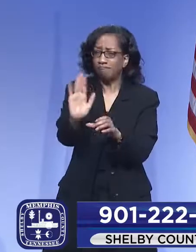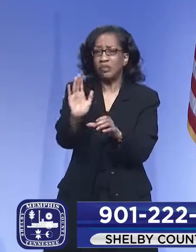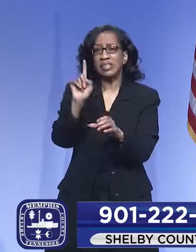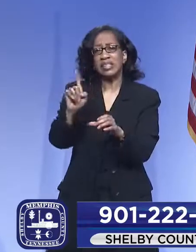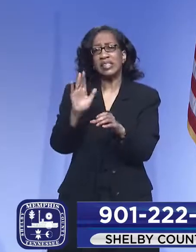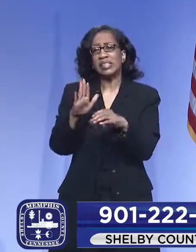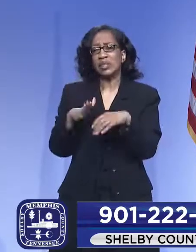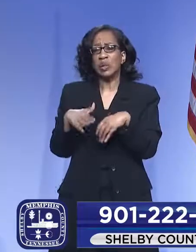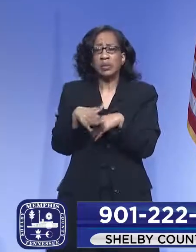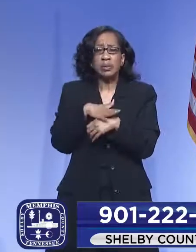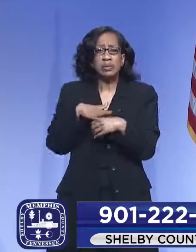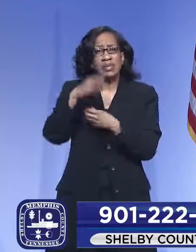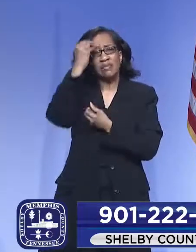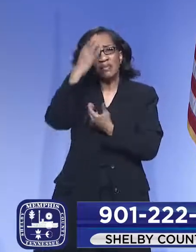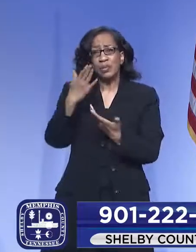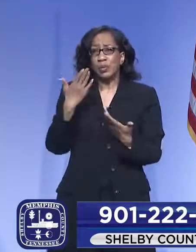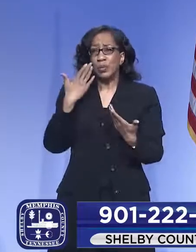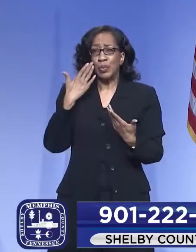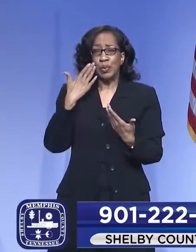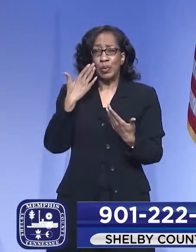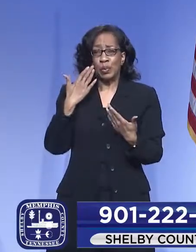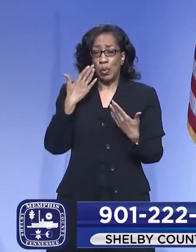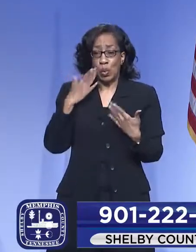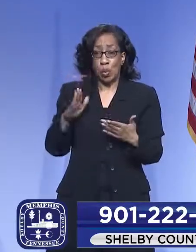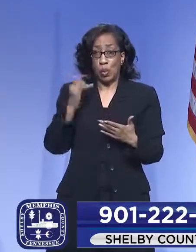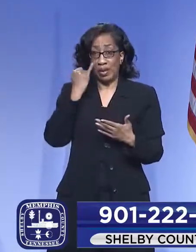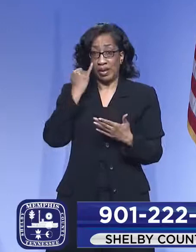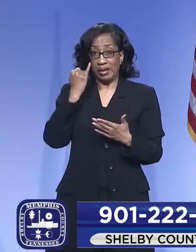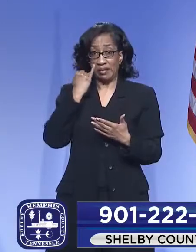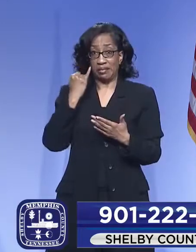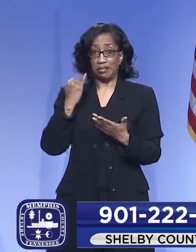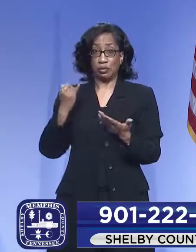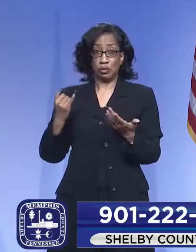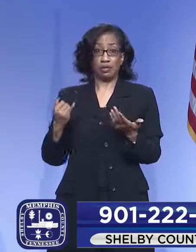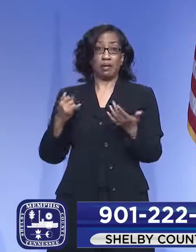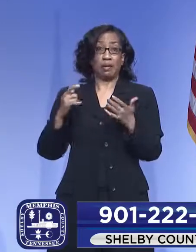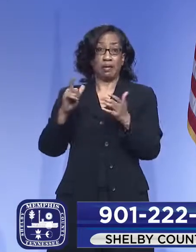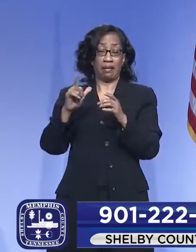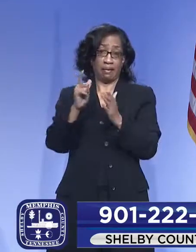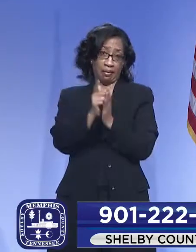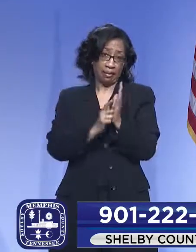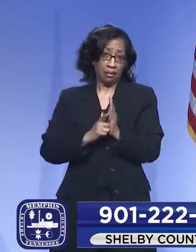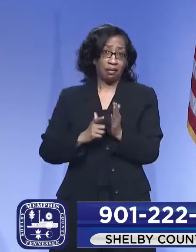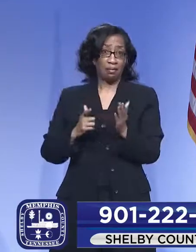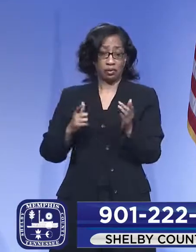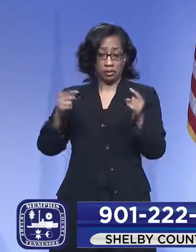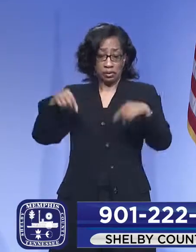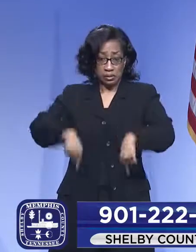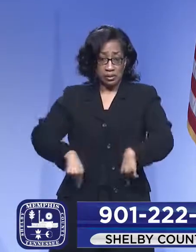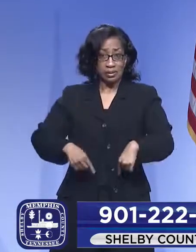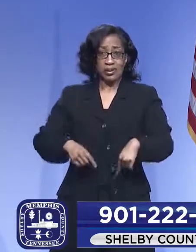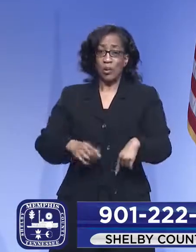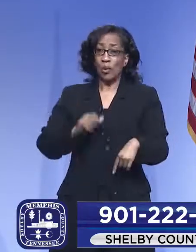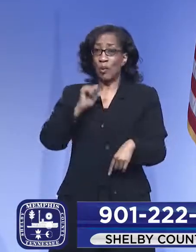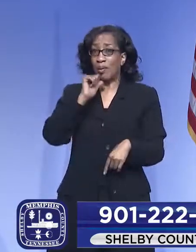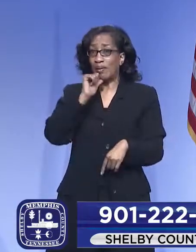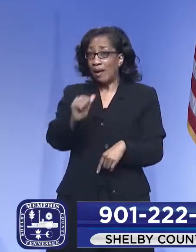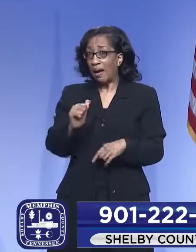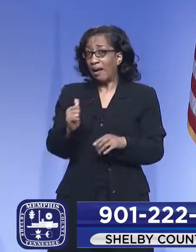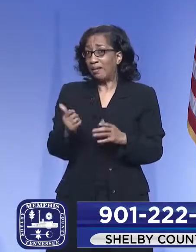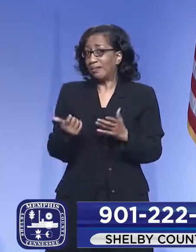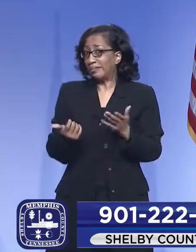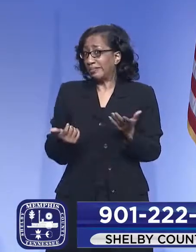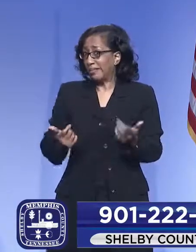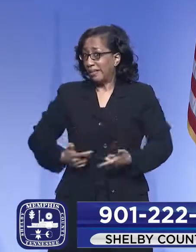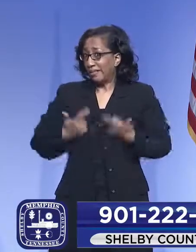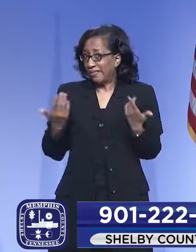We're not interested in anyone's status. We're only interested in getting you vaccinated. So please, come on out and get vaccinated.